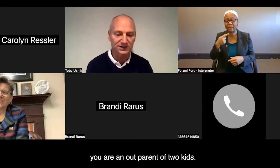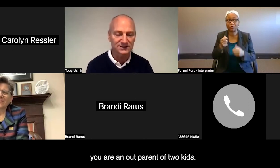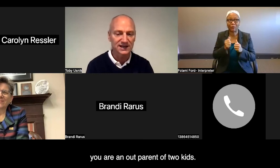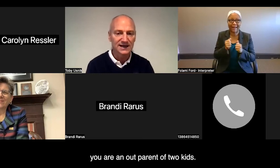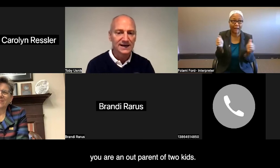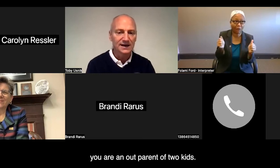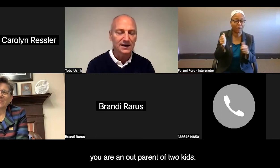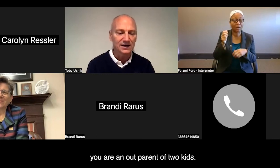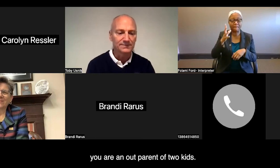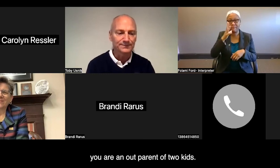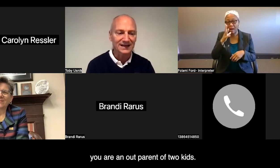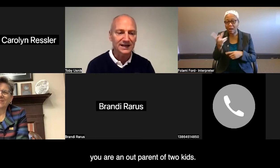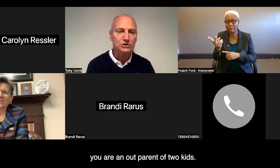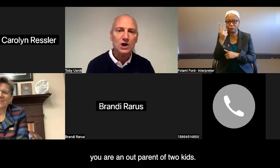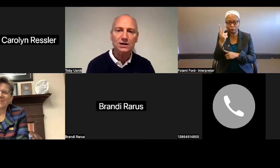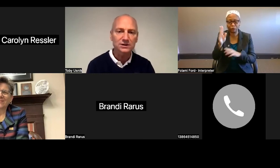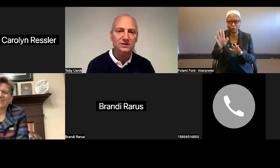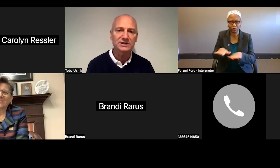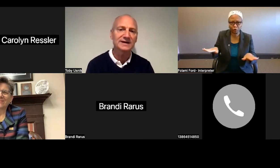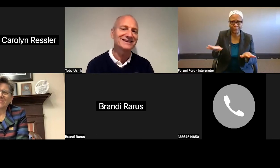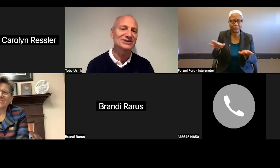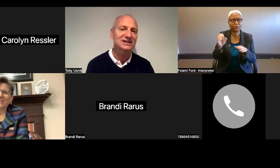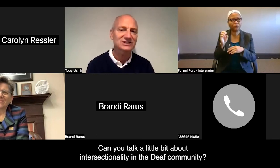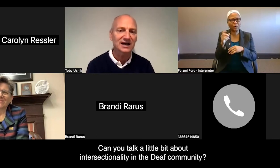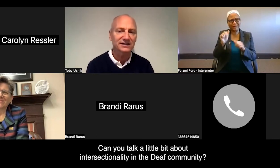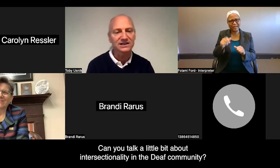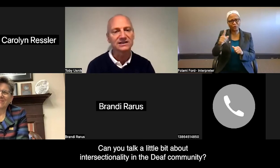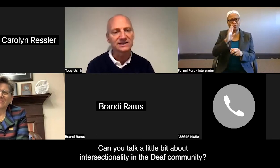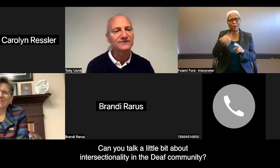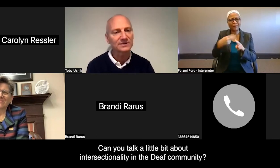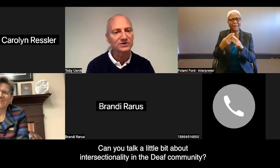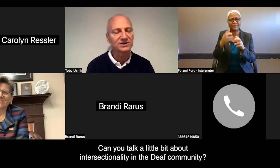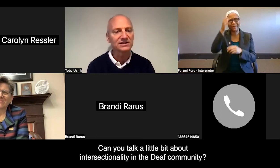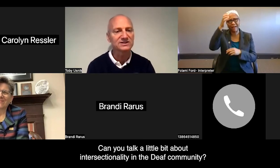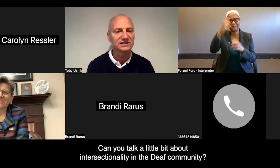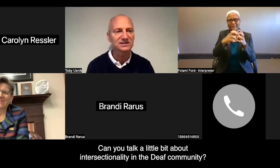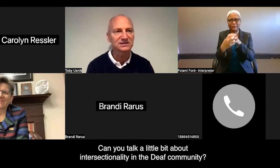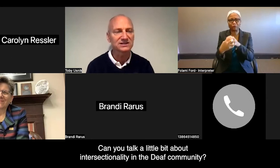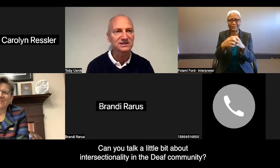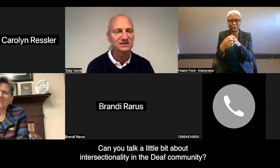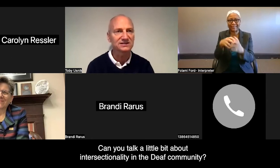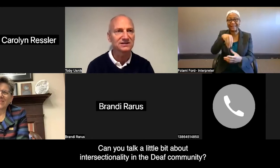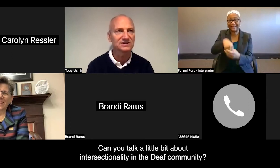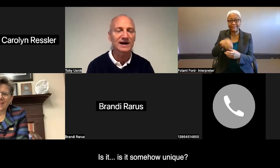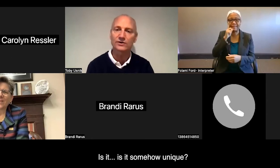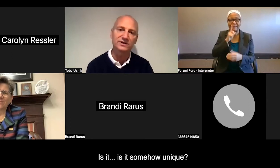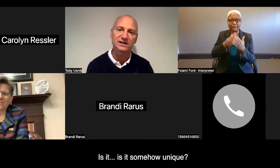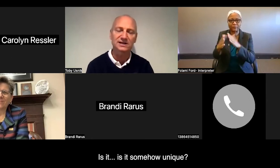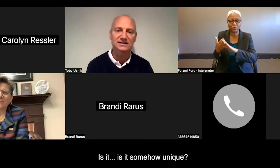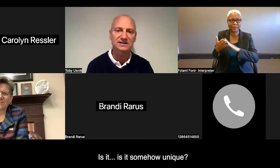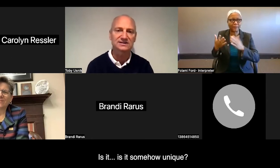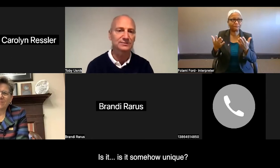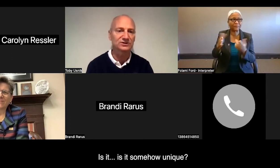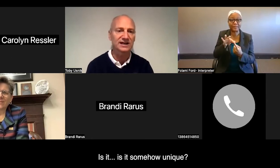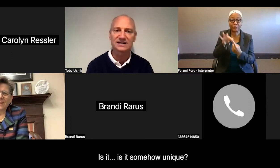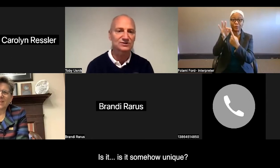of two kids. Can you talk a little bit about intersectionality in the deaf community? Is it is it somehow unique?